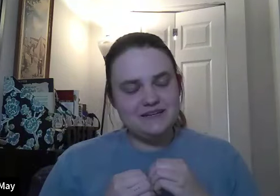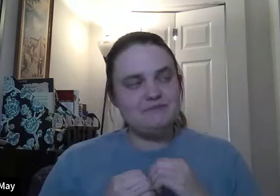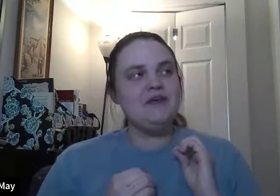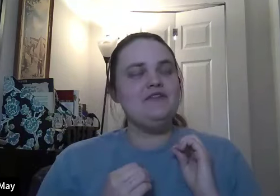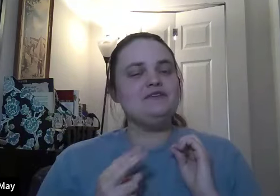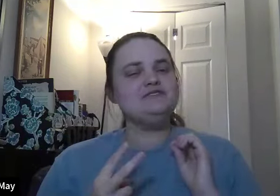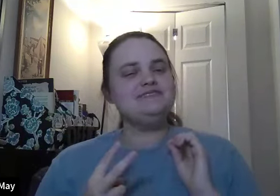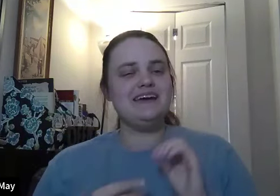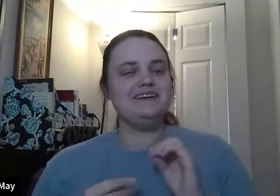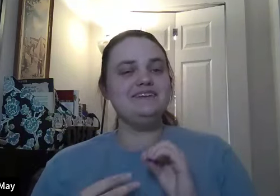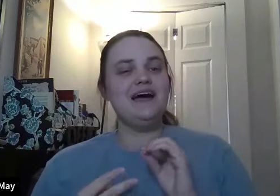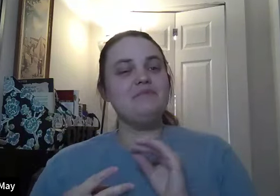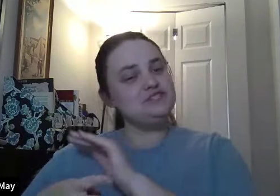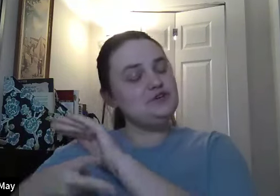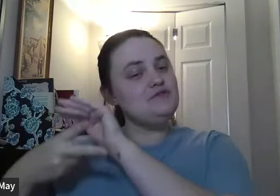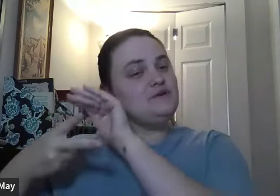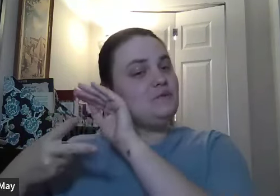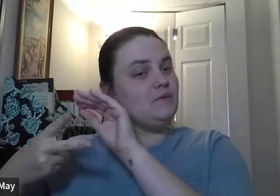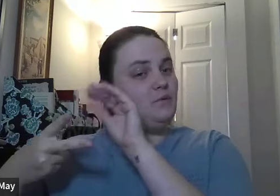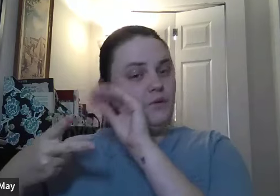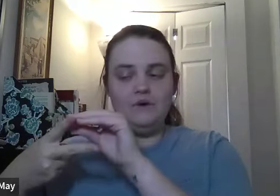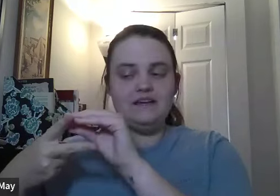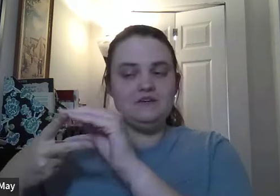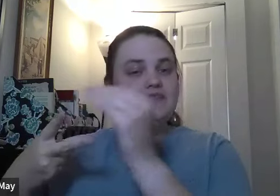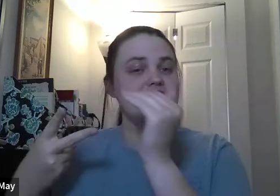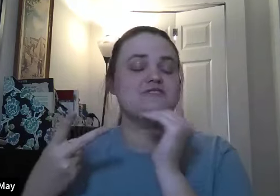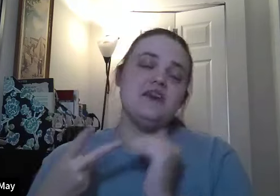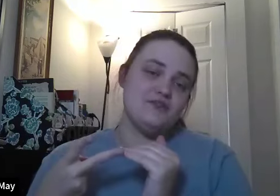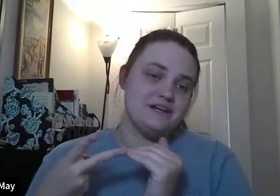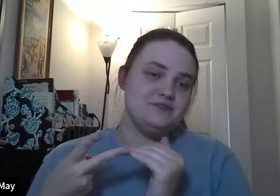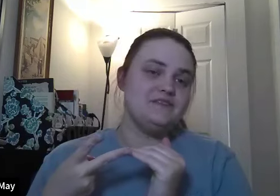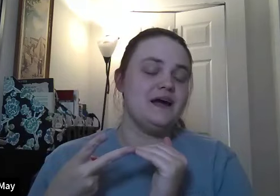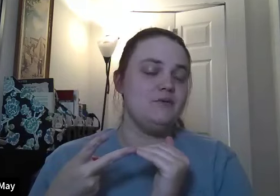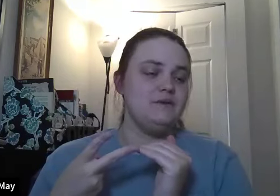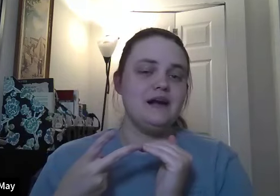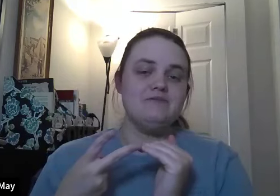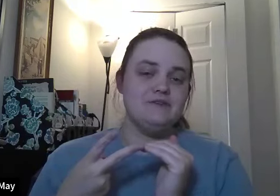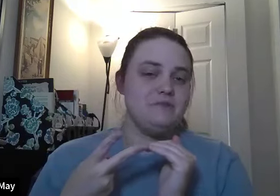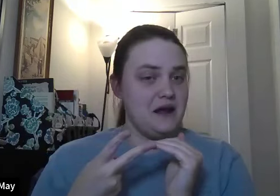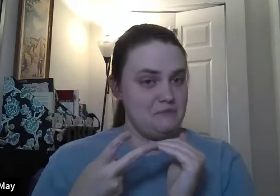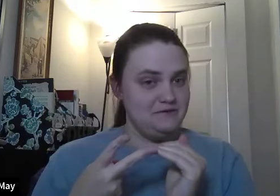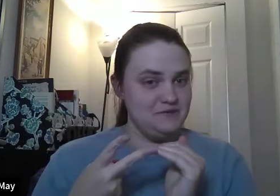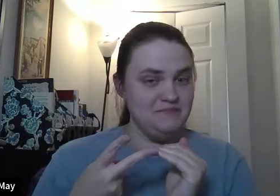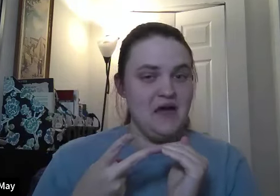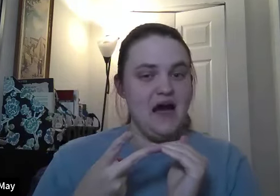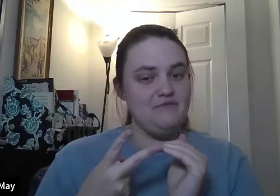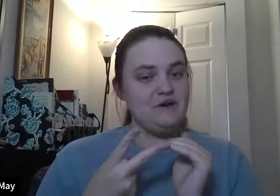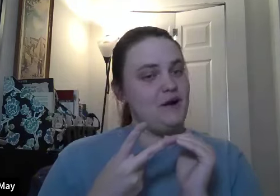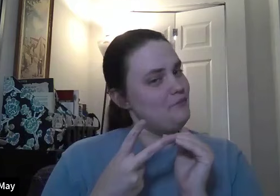week, I'm going to show you the one way to do it, and then there's another way to do it that I will admit I have a very bad habit of doing. I've been caught more